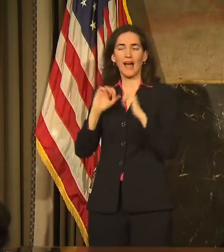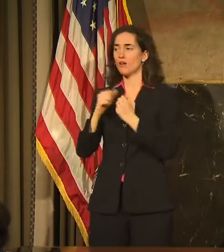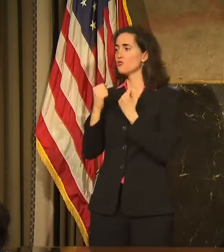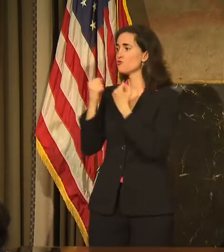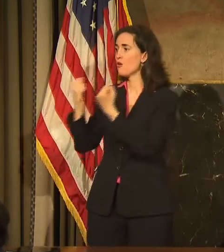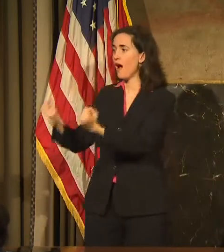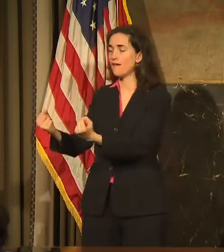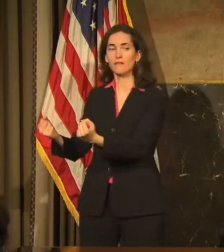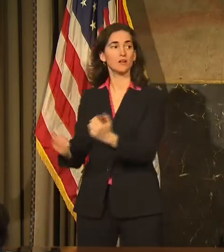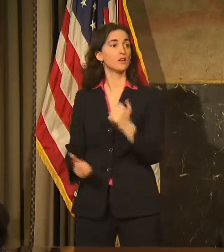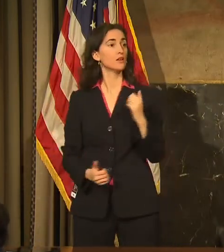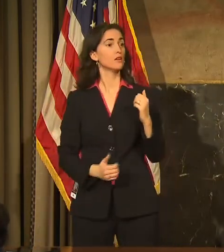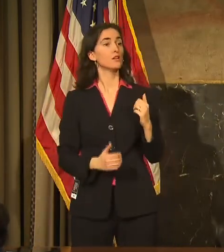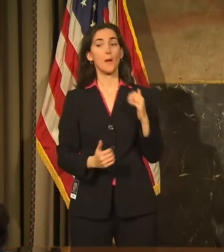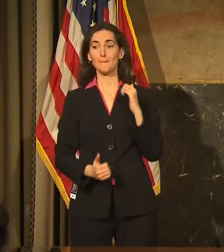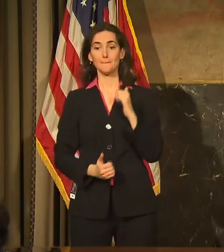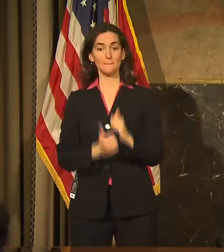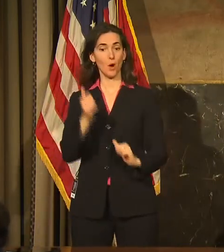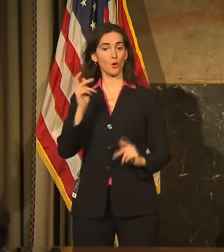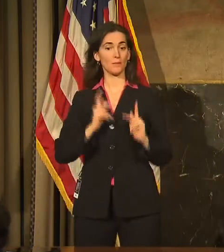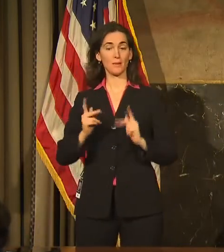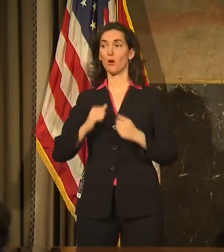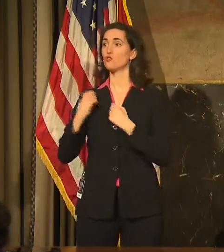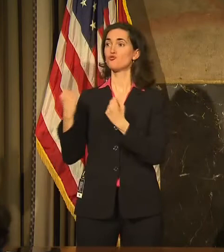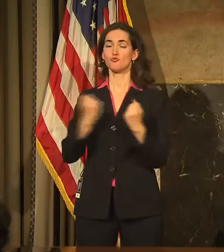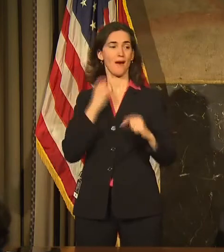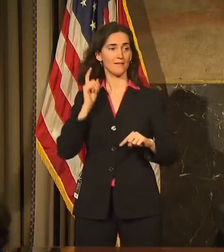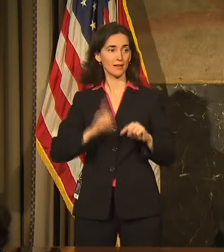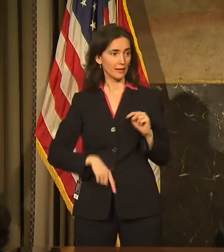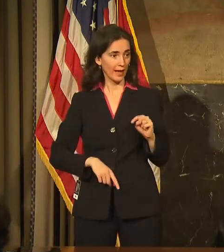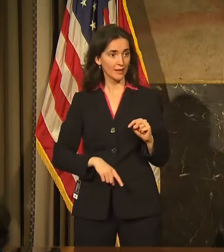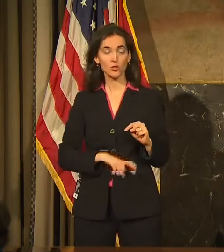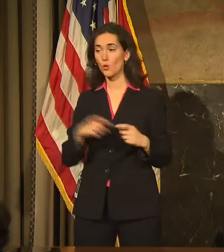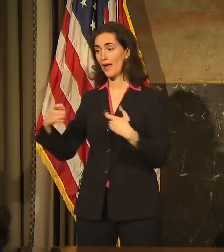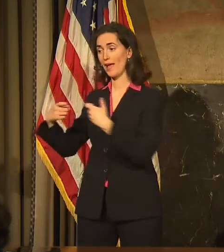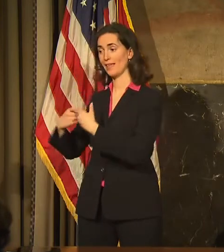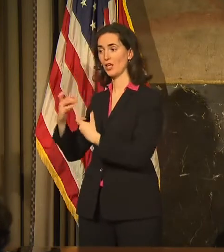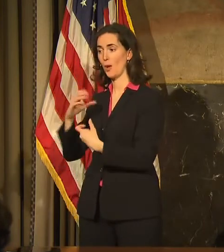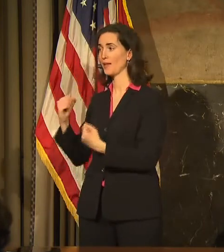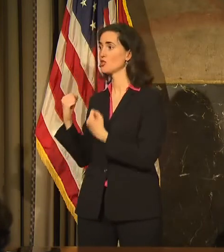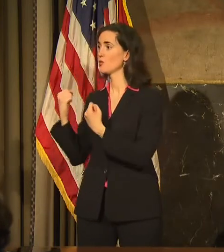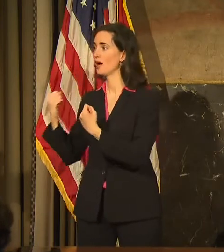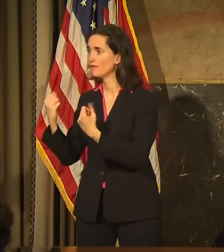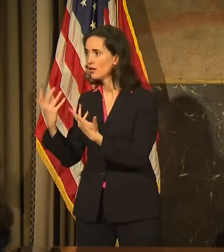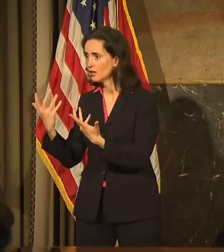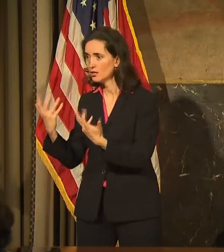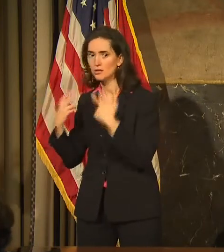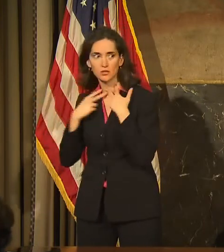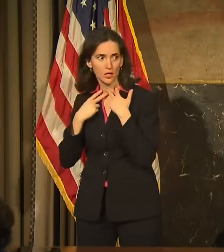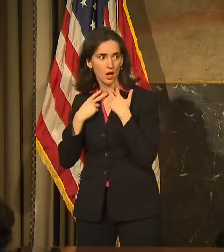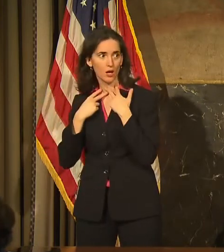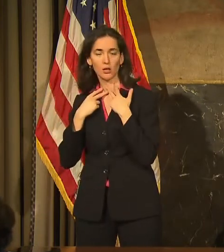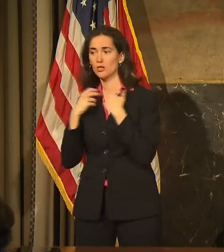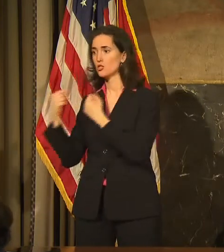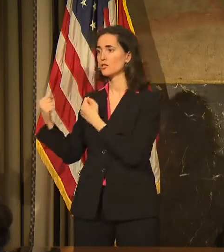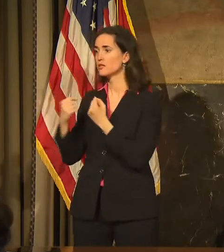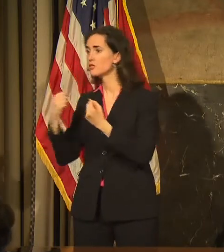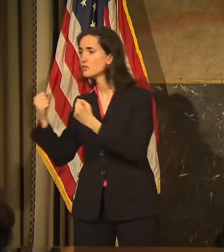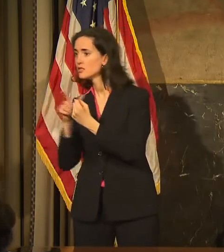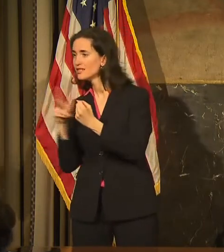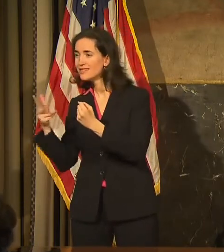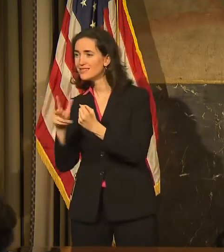the general public that can't get to where it needs to go. These crews can't get to the locations in